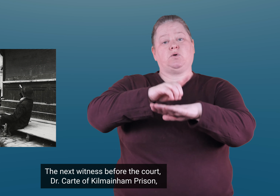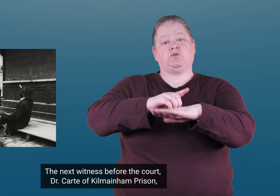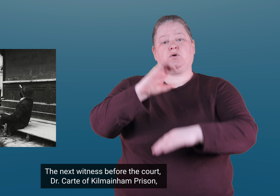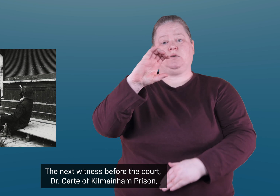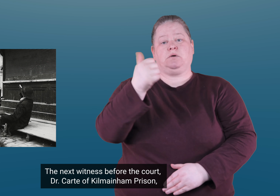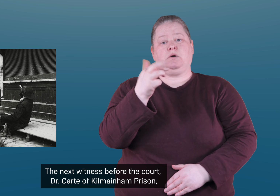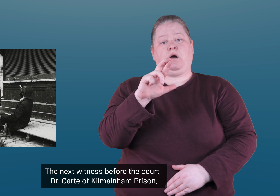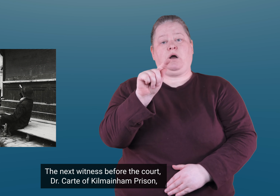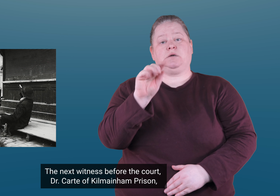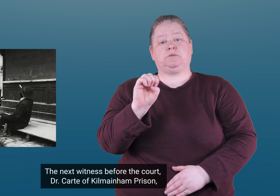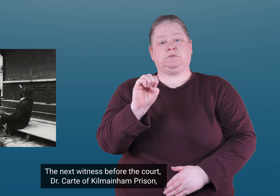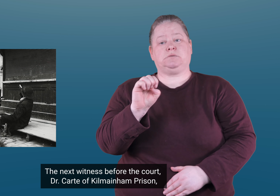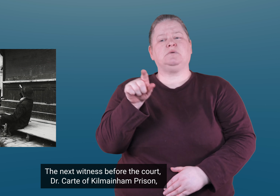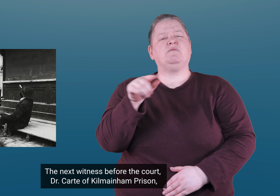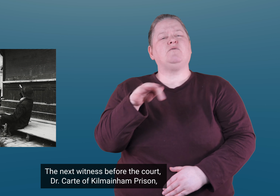Dr. Cart of Kilmainham Prison,